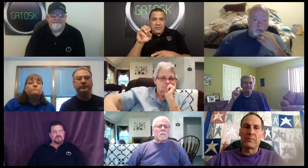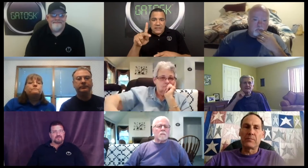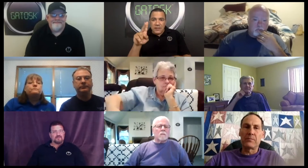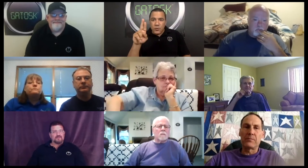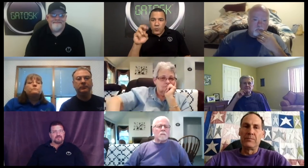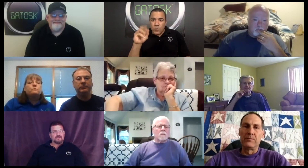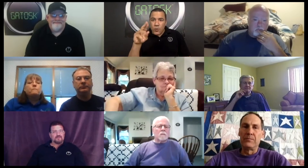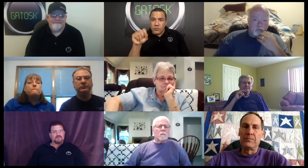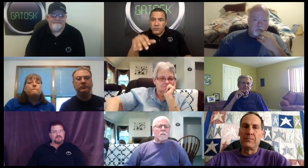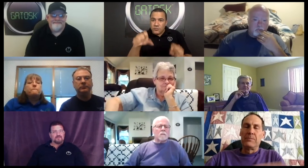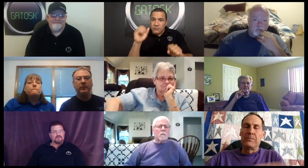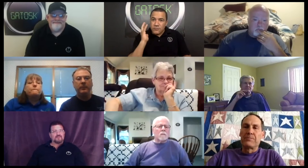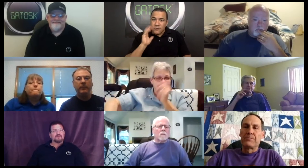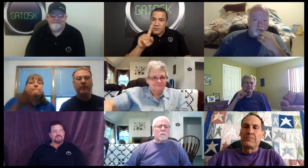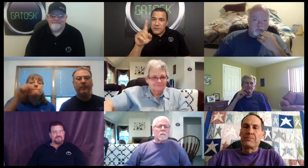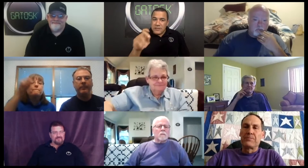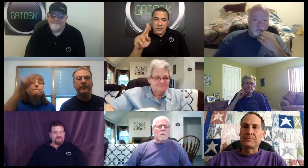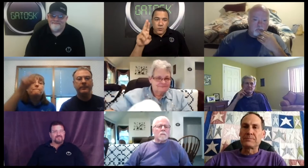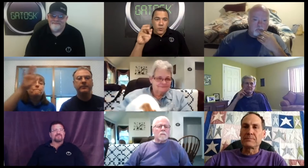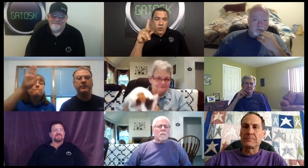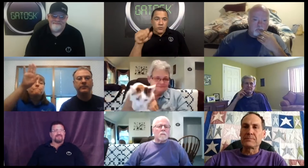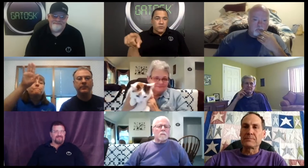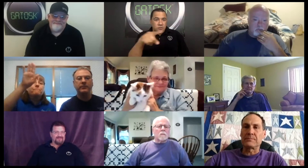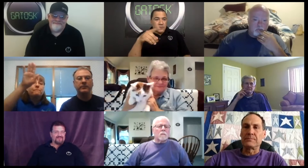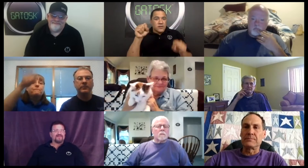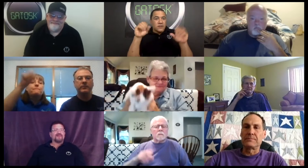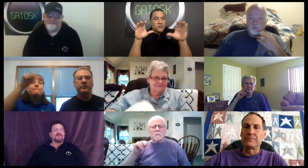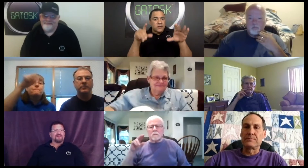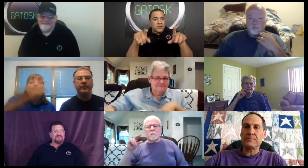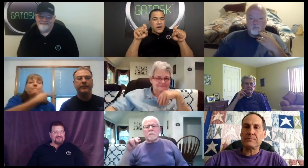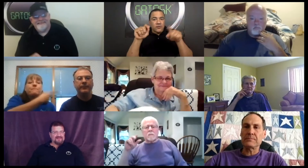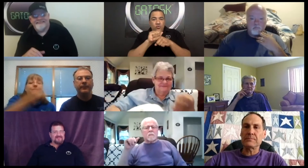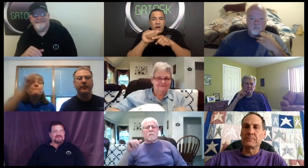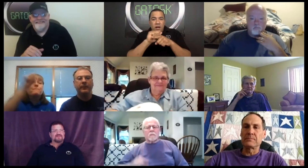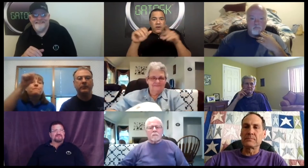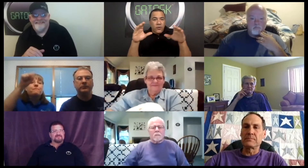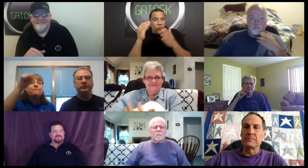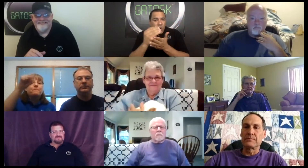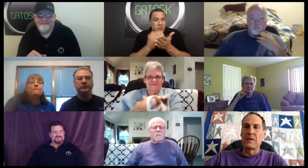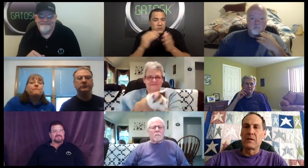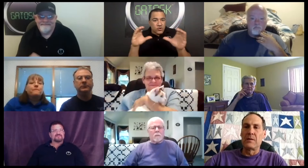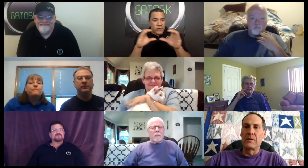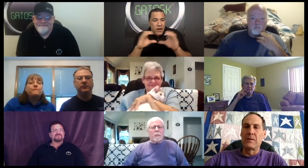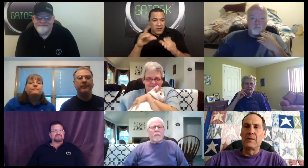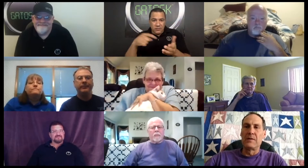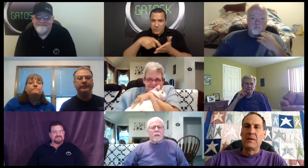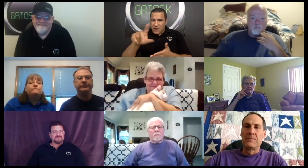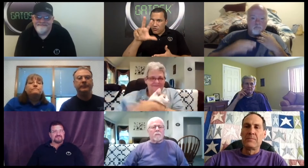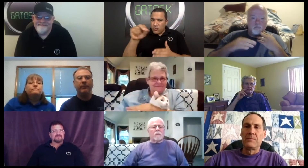them, you guys know the works. You guys took the training and the course and the certification. You guys